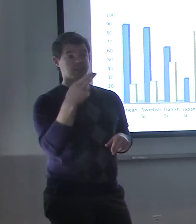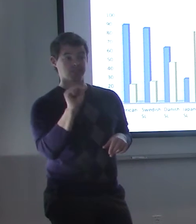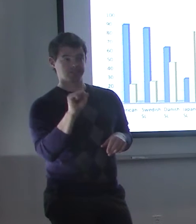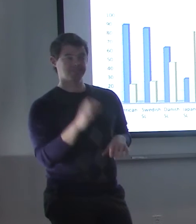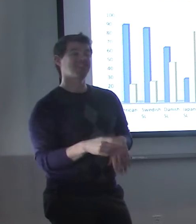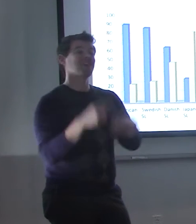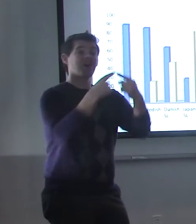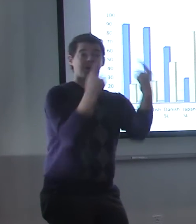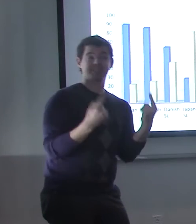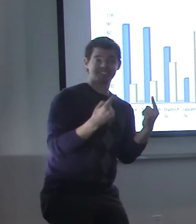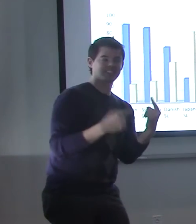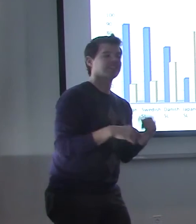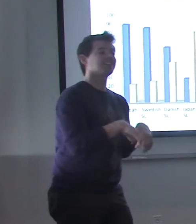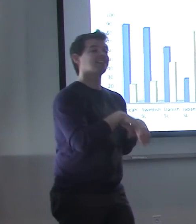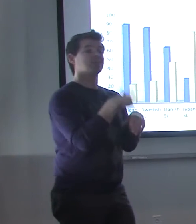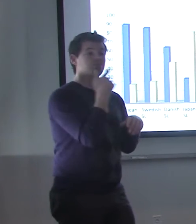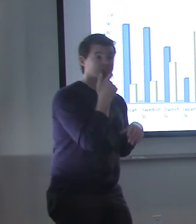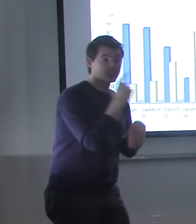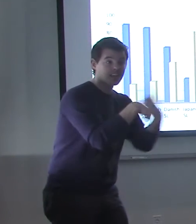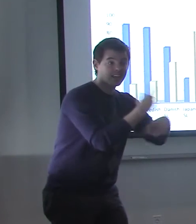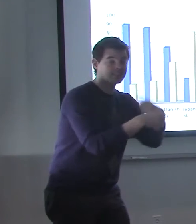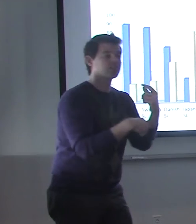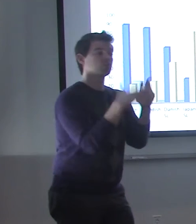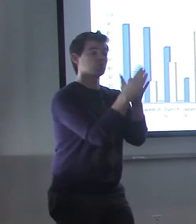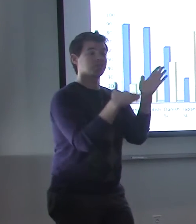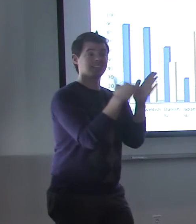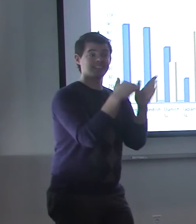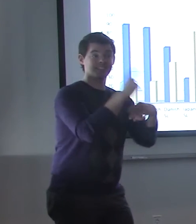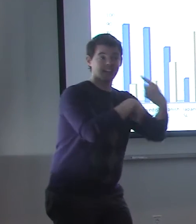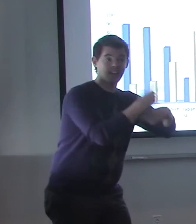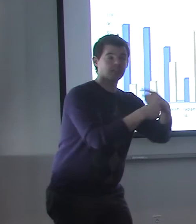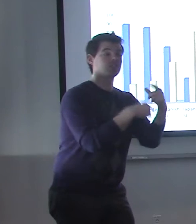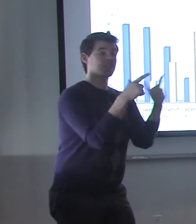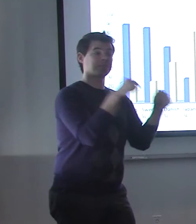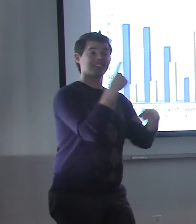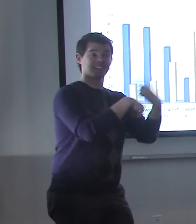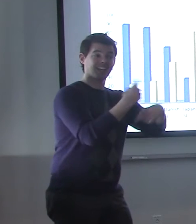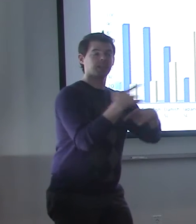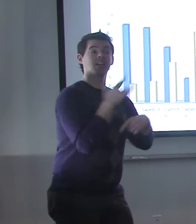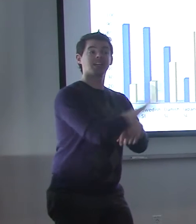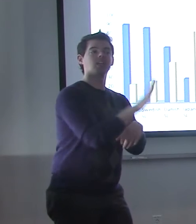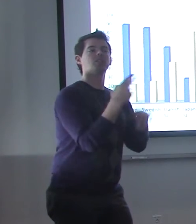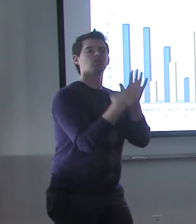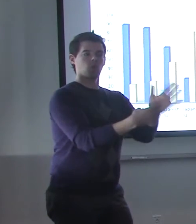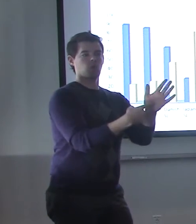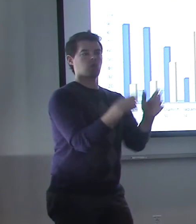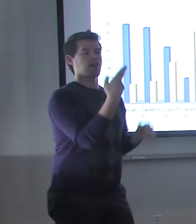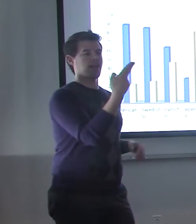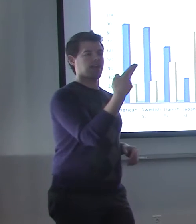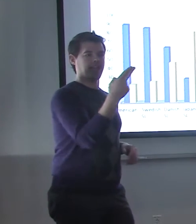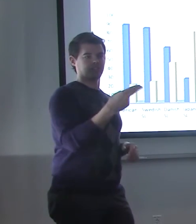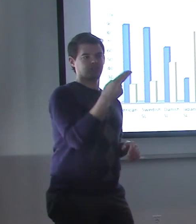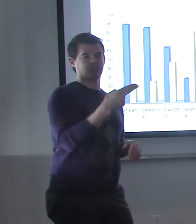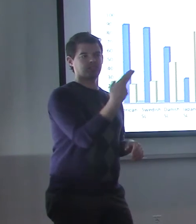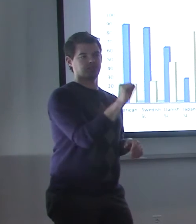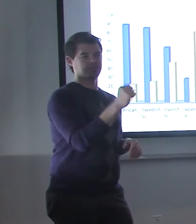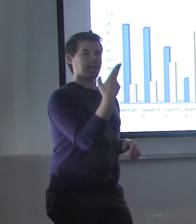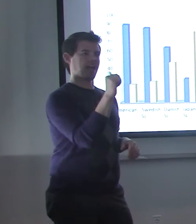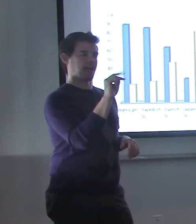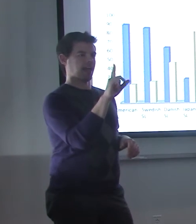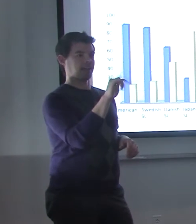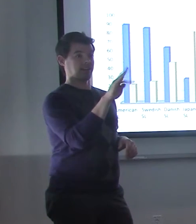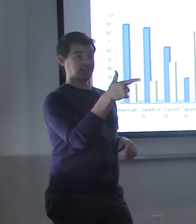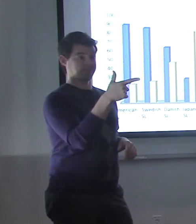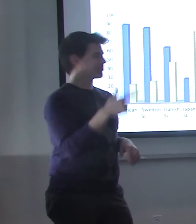Sign Language had a preference for using handling handshakes for these same forms. So